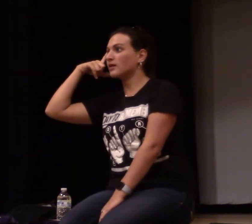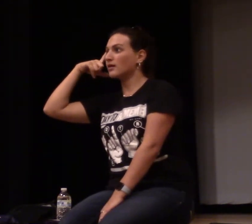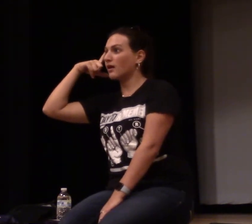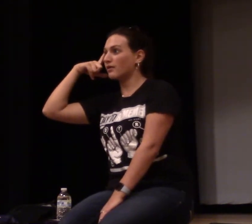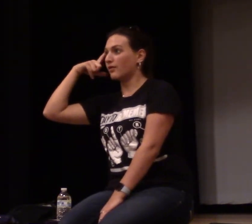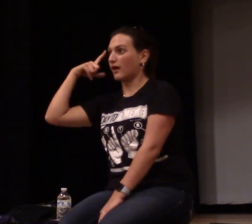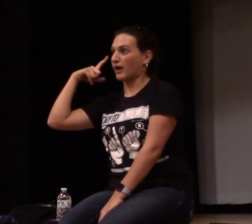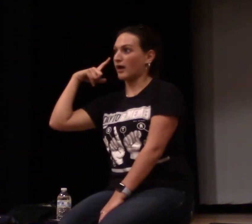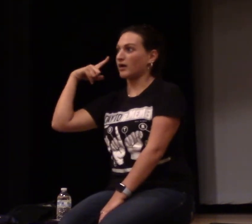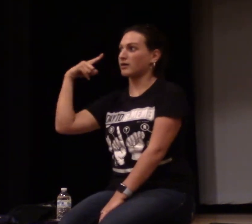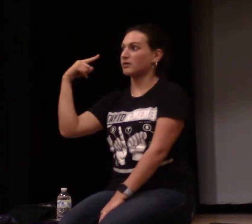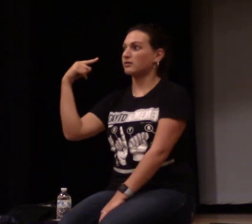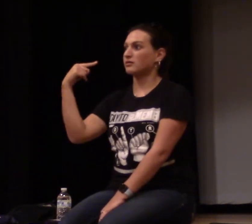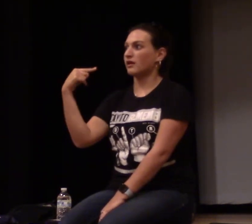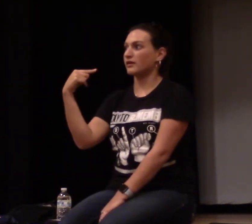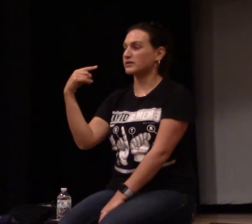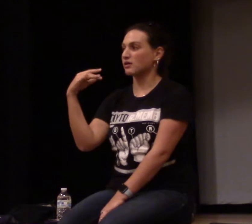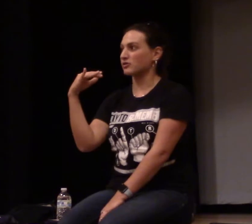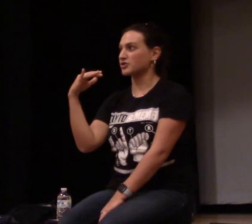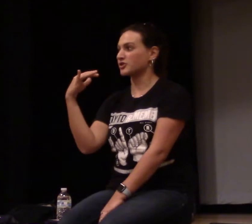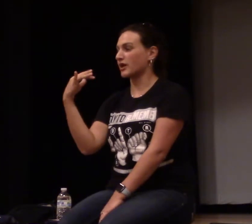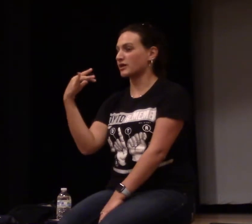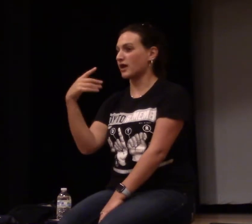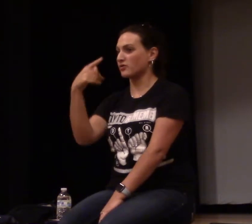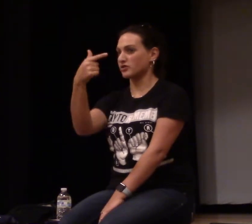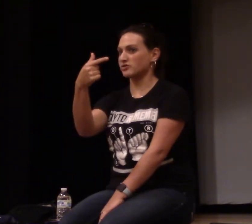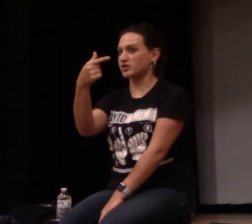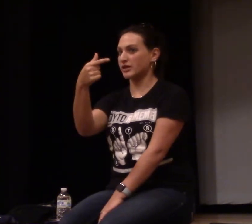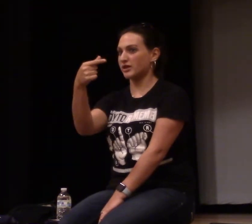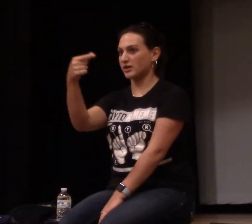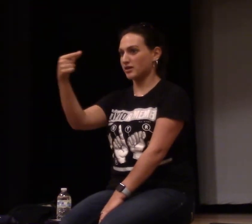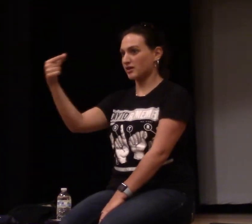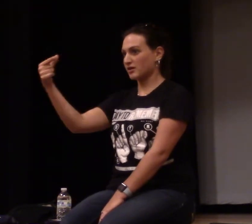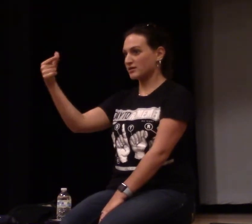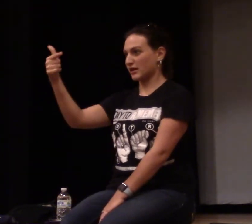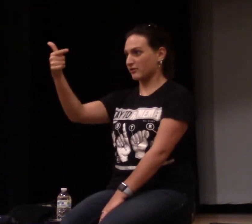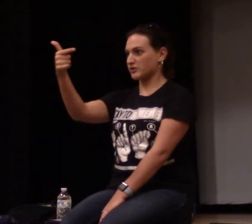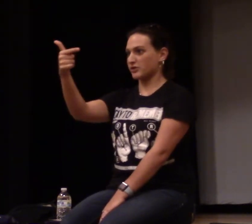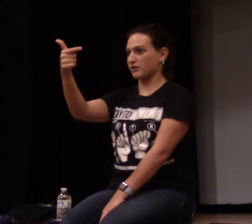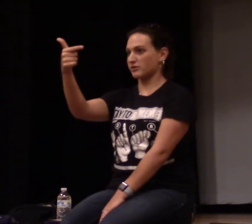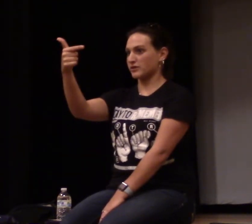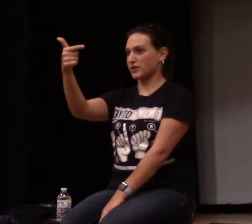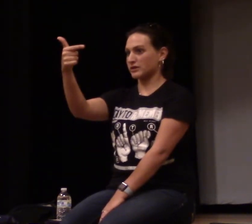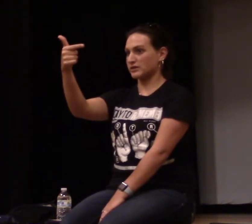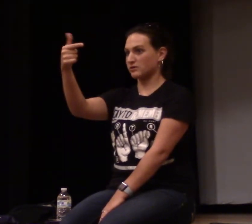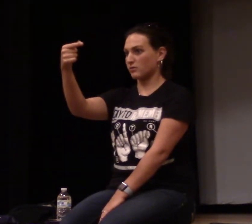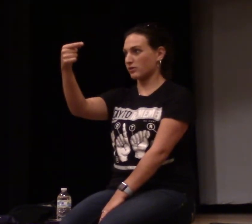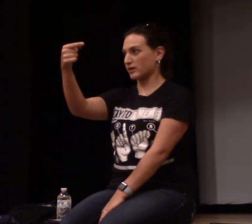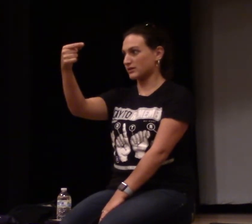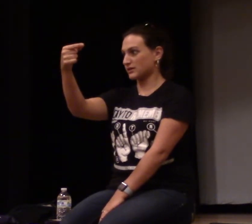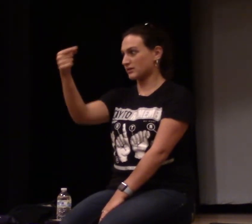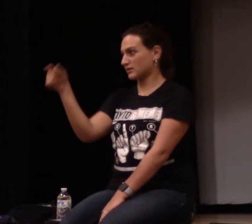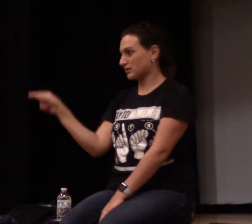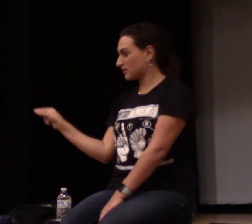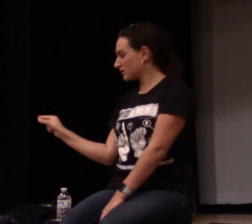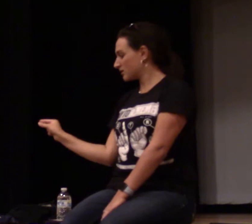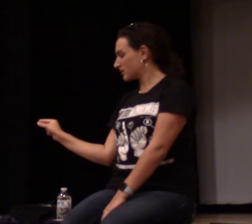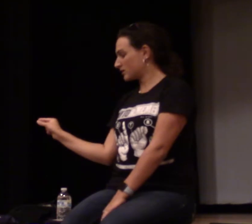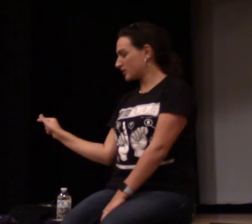And then I think it's all shaped now. So G, in sign language, you can either do this or this. G